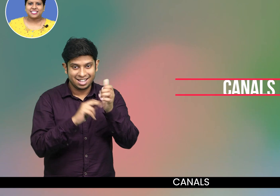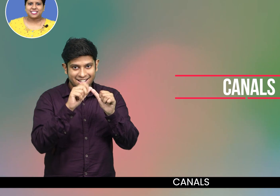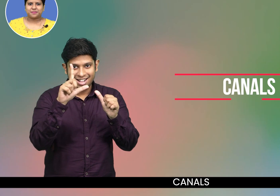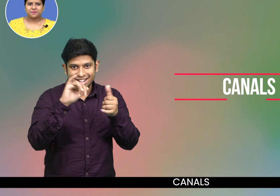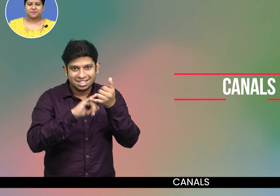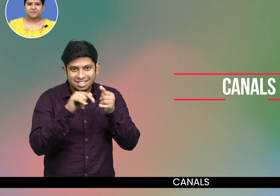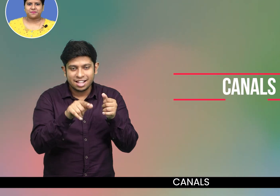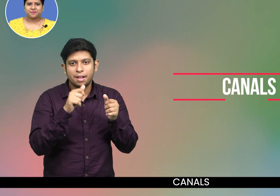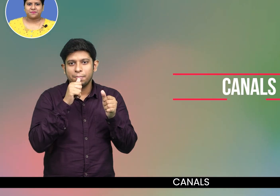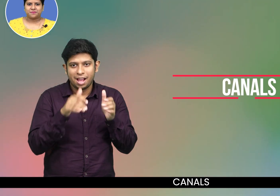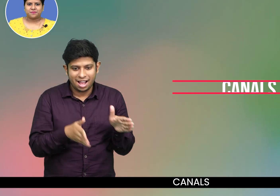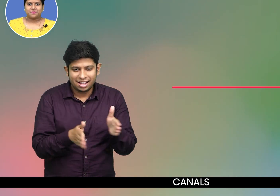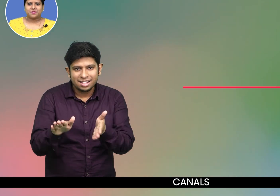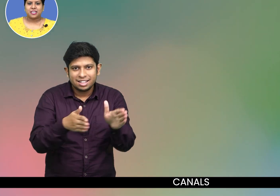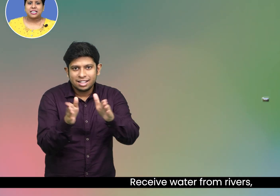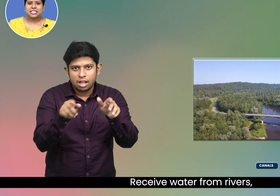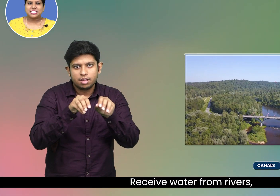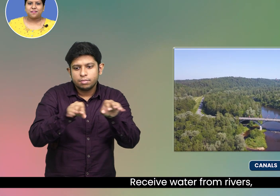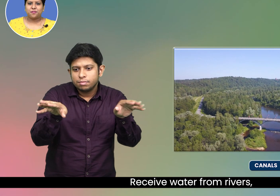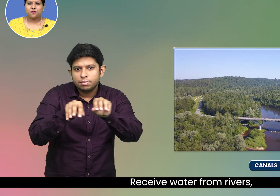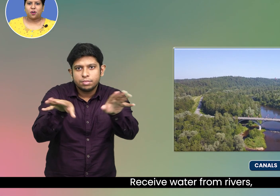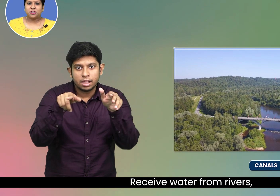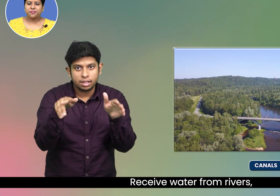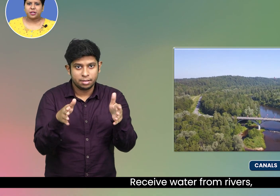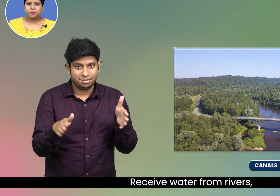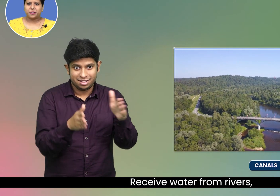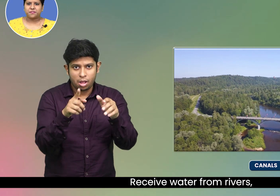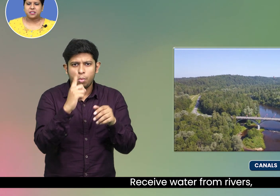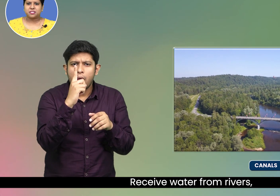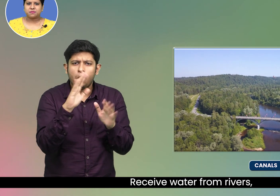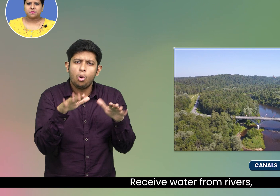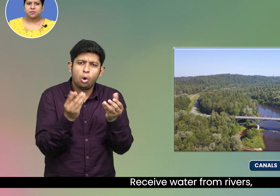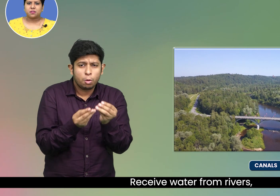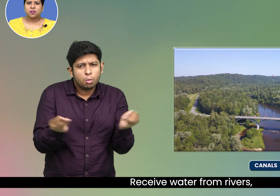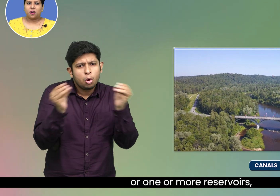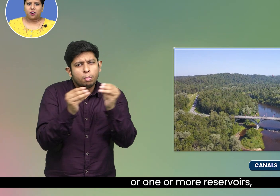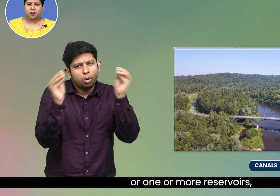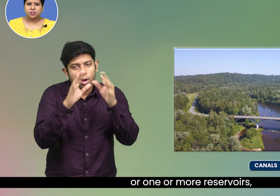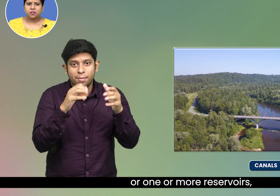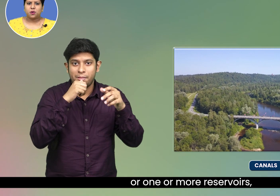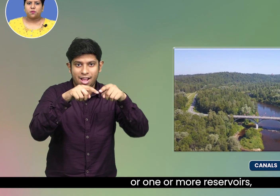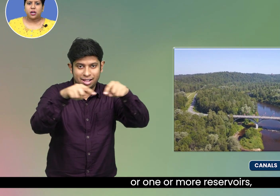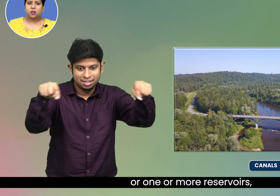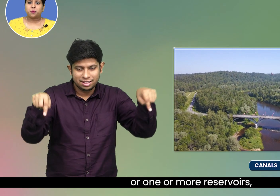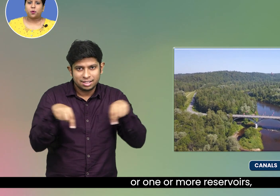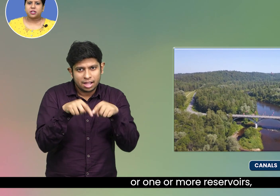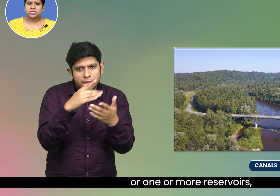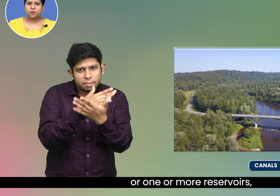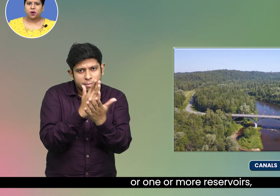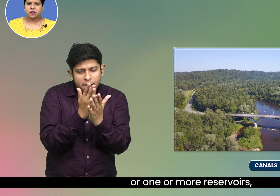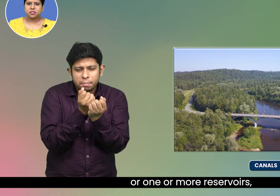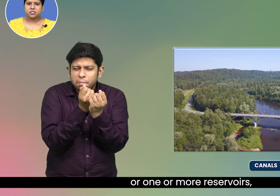Canals, receive water from rivers, or one or